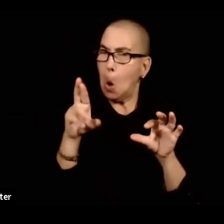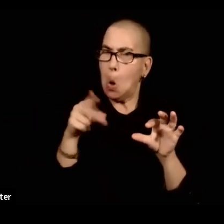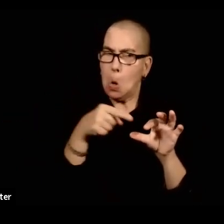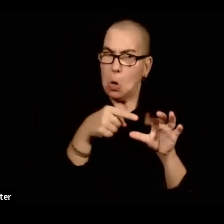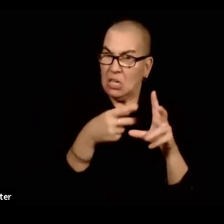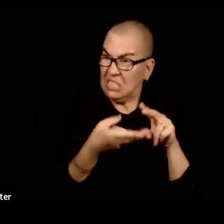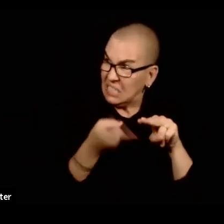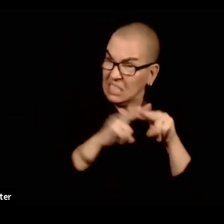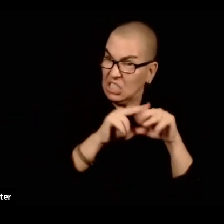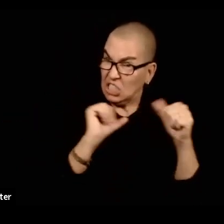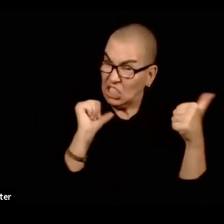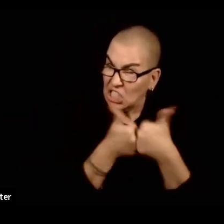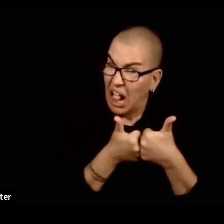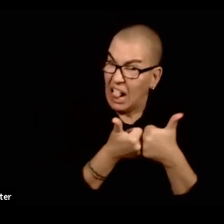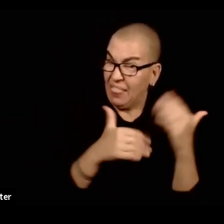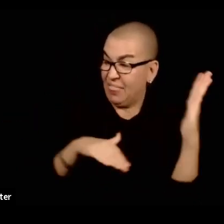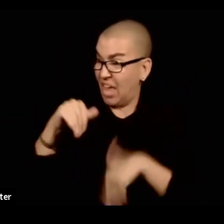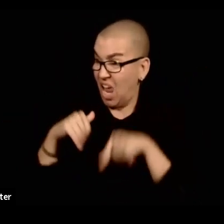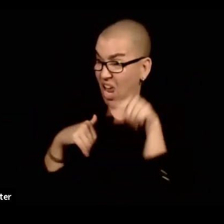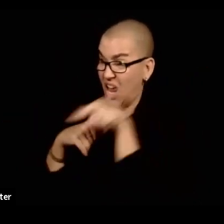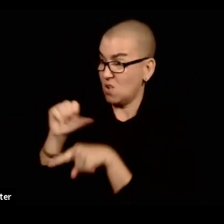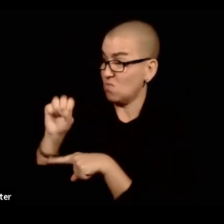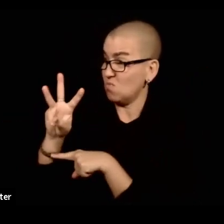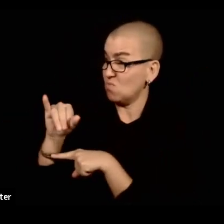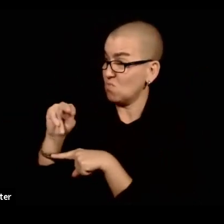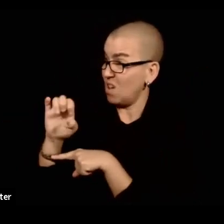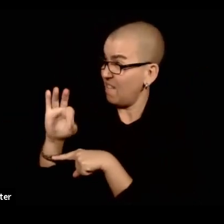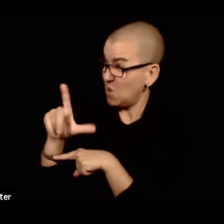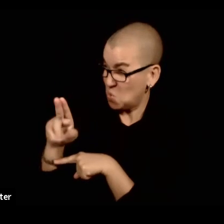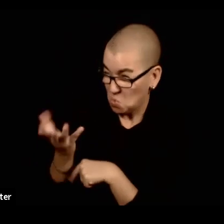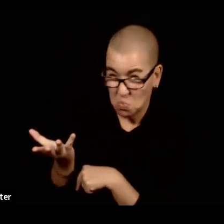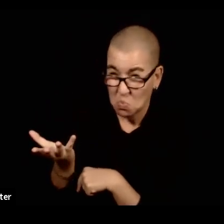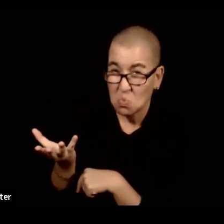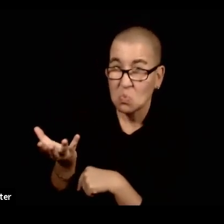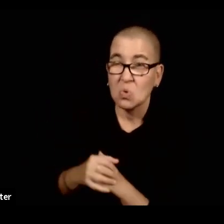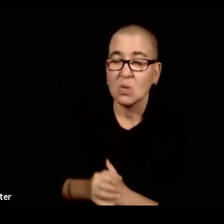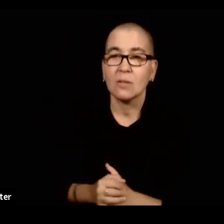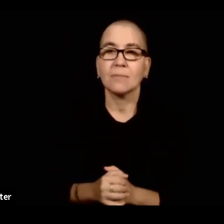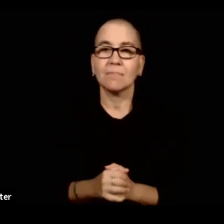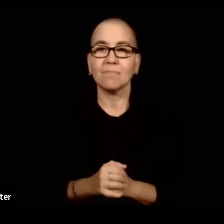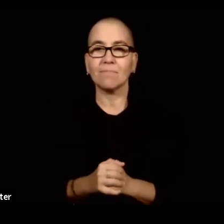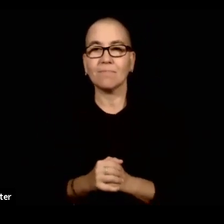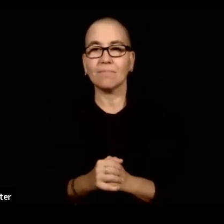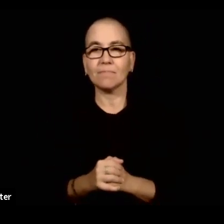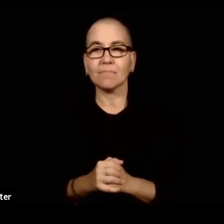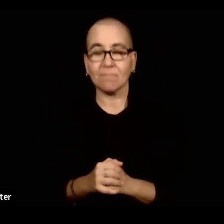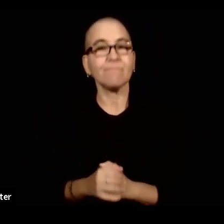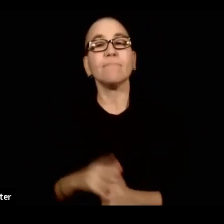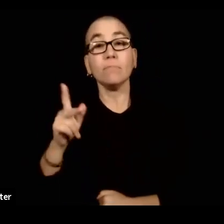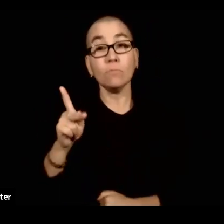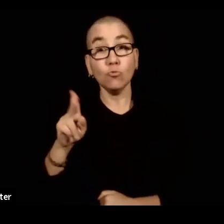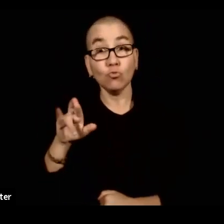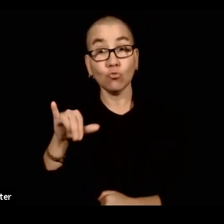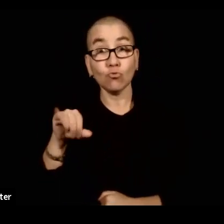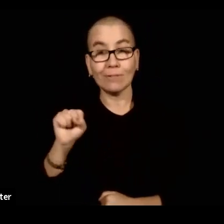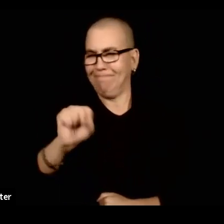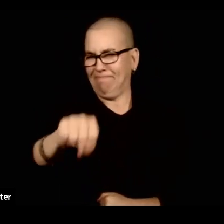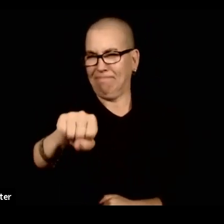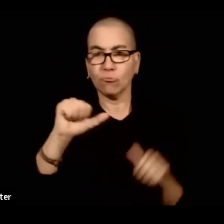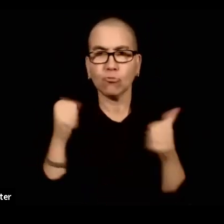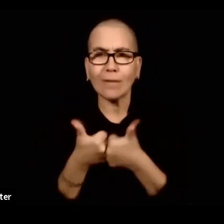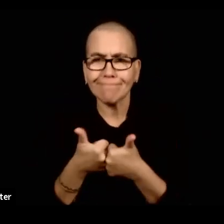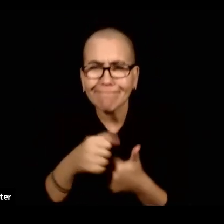We recognize that it will be a challenge where we need to vaccinate the entire global